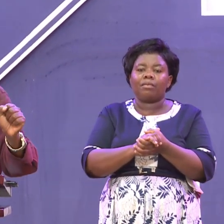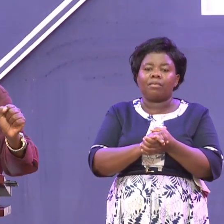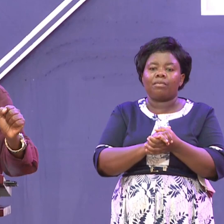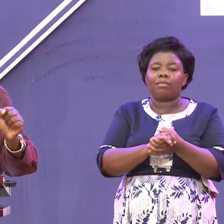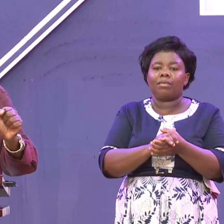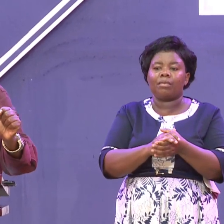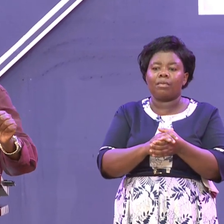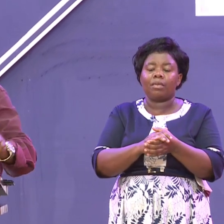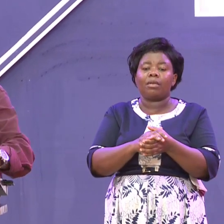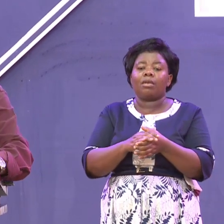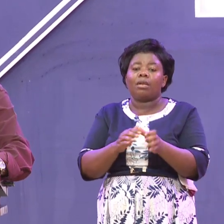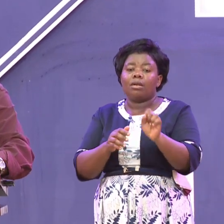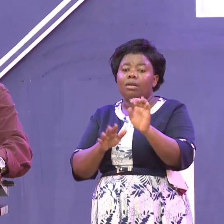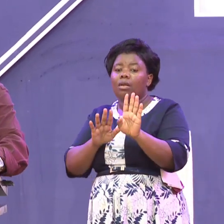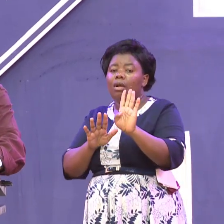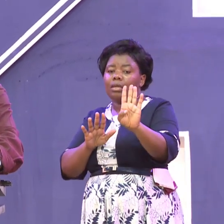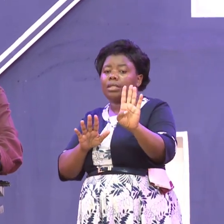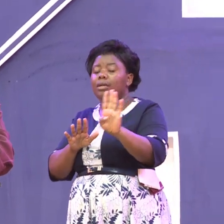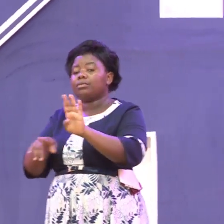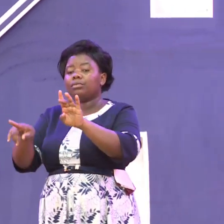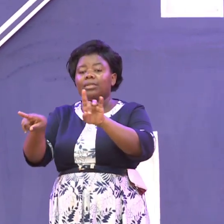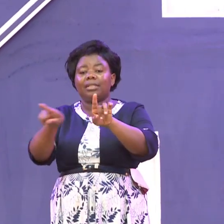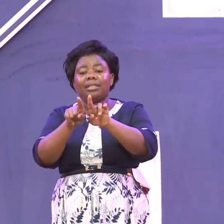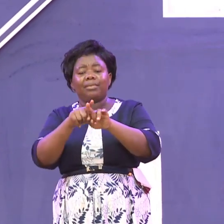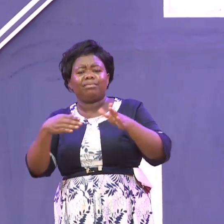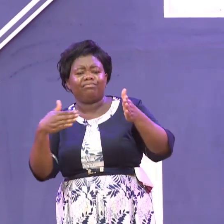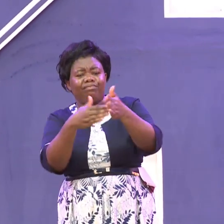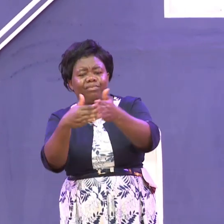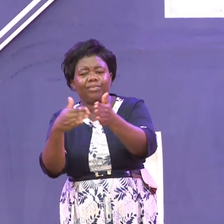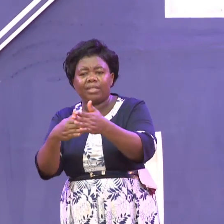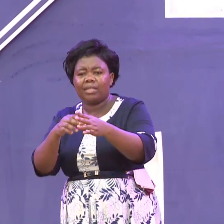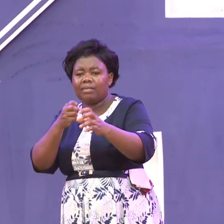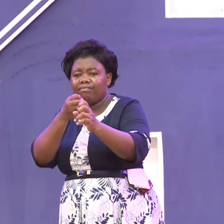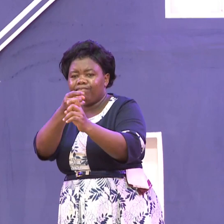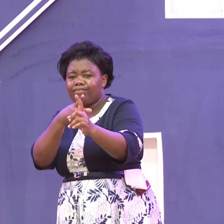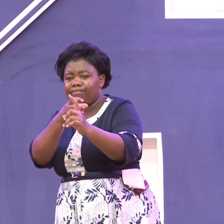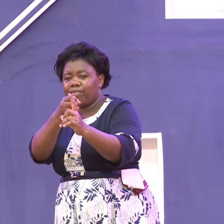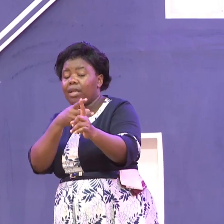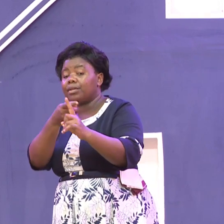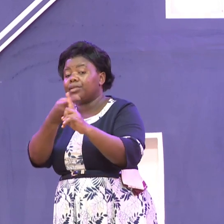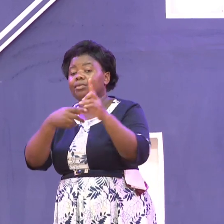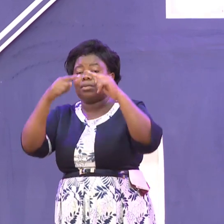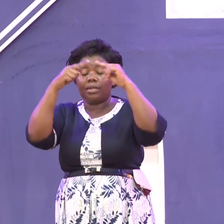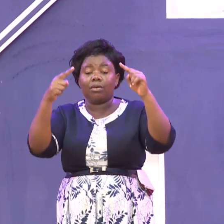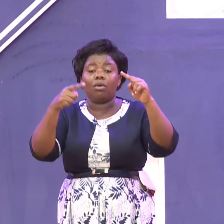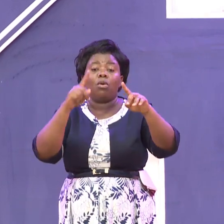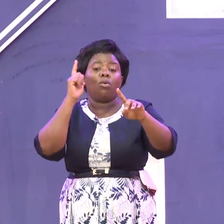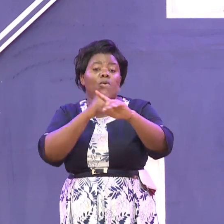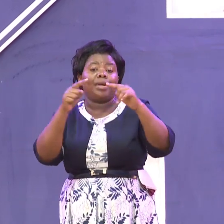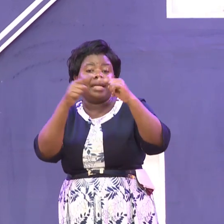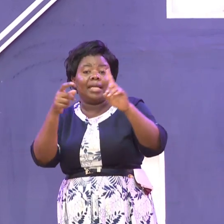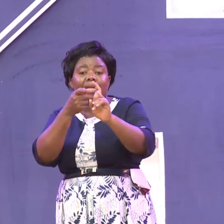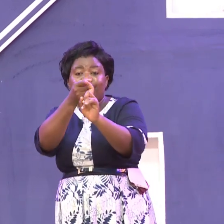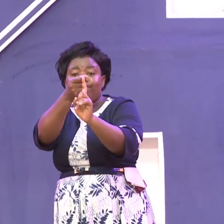Engabo ezikiza obusaale bw'omubi. The shield prevents the arrows from the devil. Omulabi bwe yakanyuganga